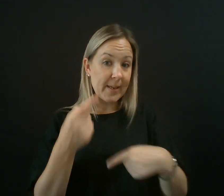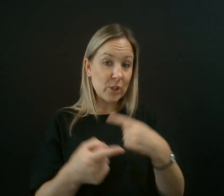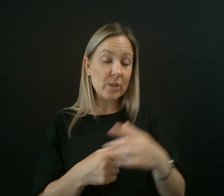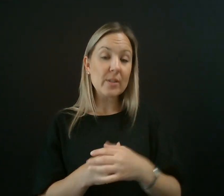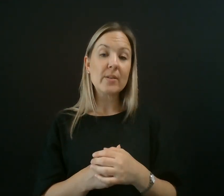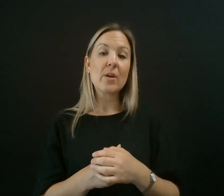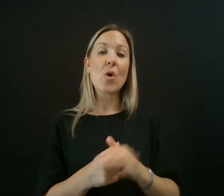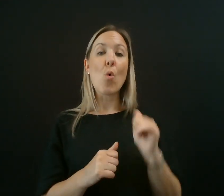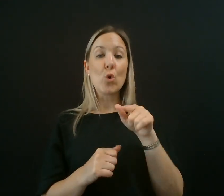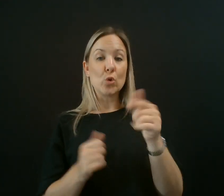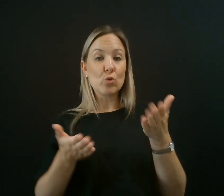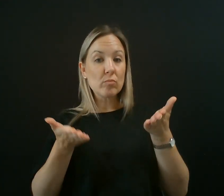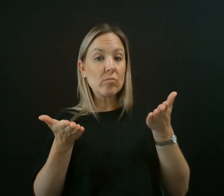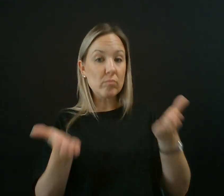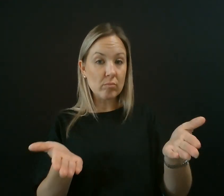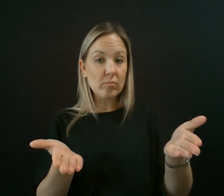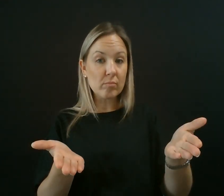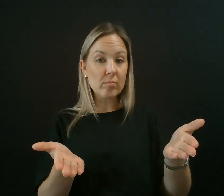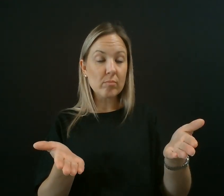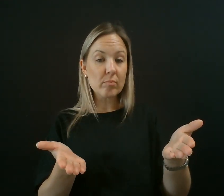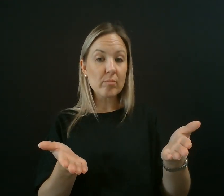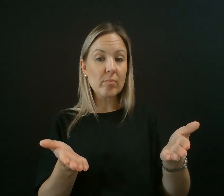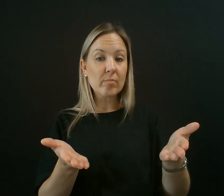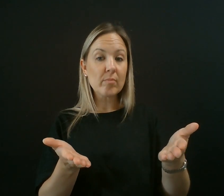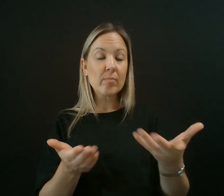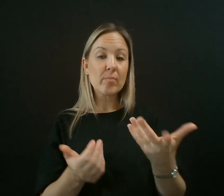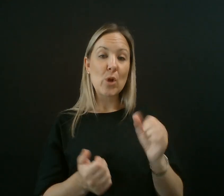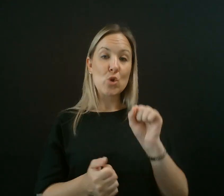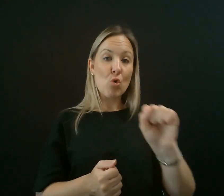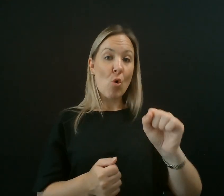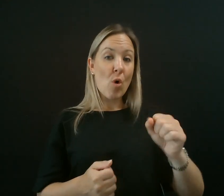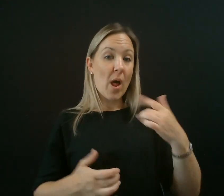give consent, your life or someone else's life is in danger,